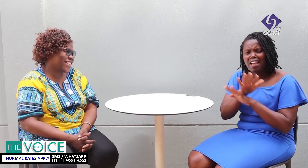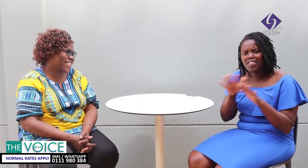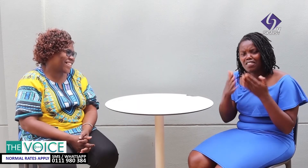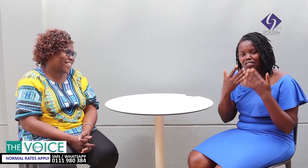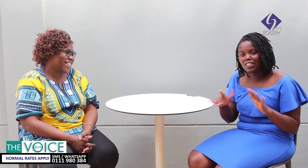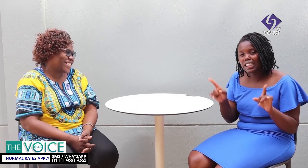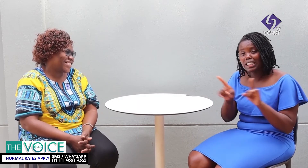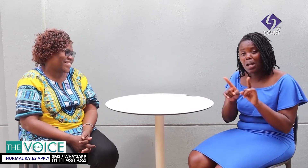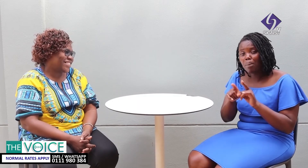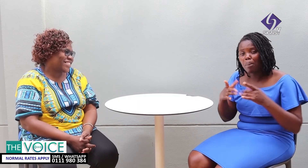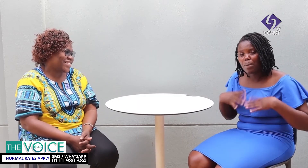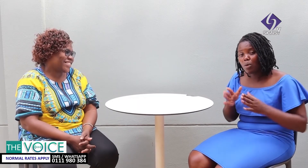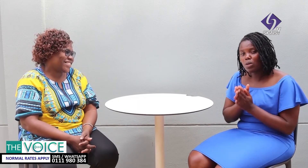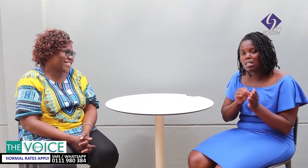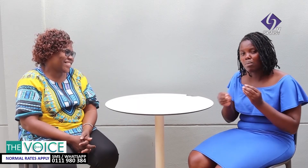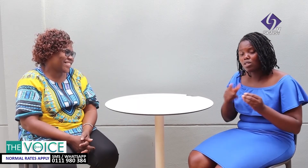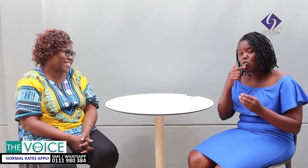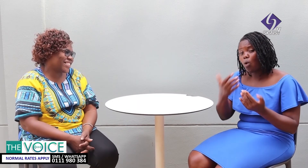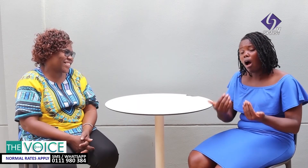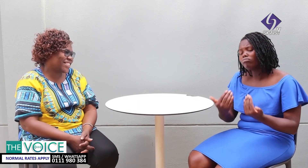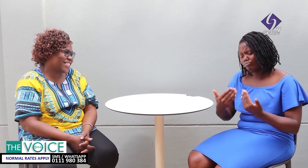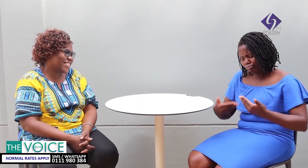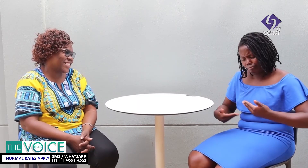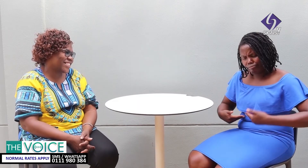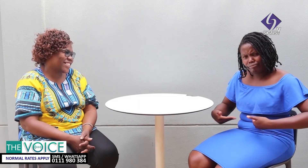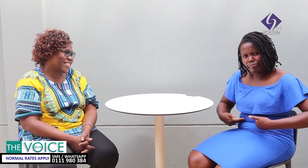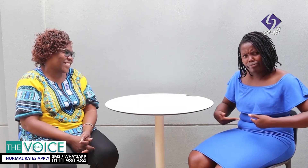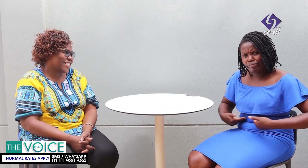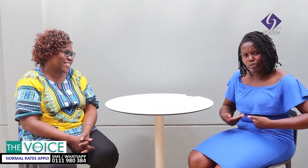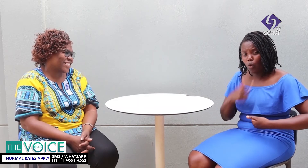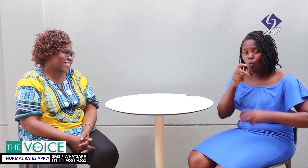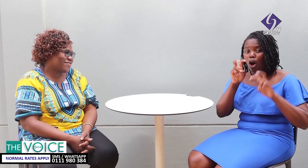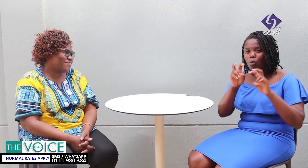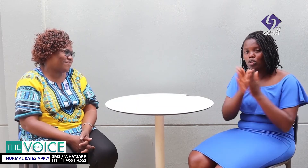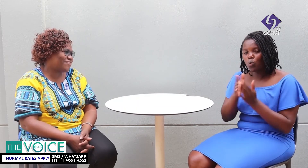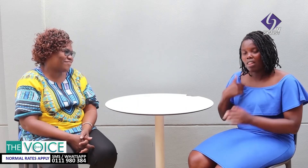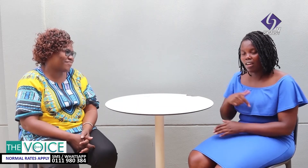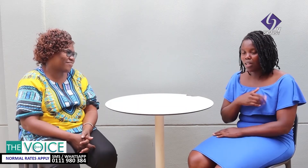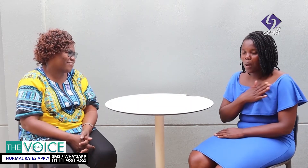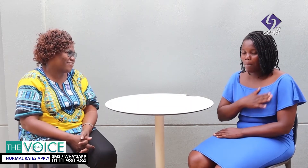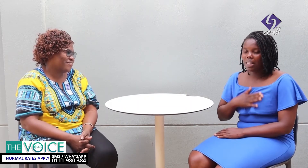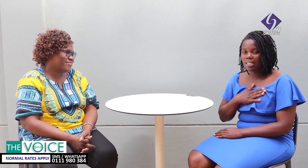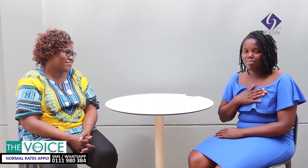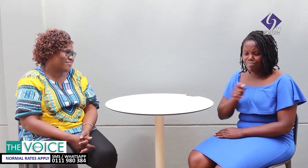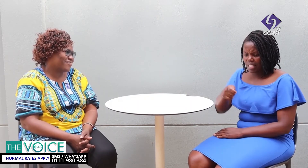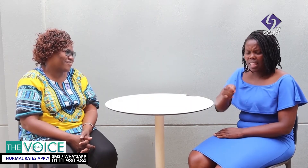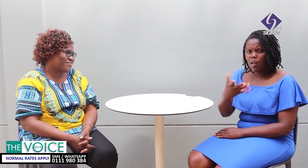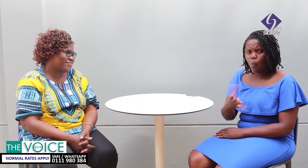people with disability, the youths who are watching, please be patient. As she has